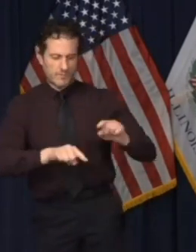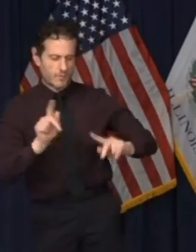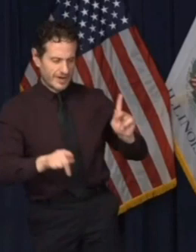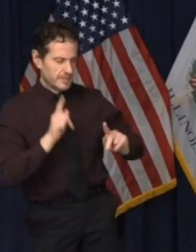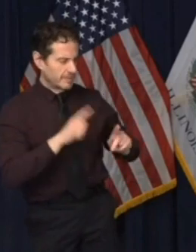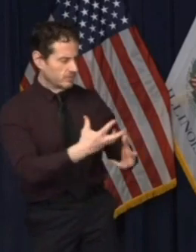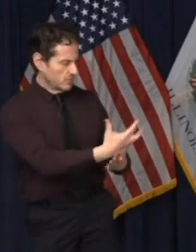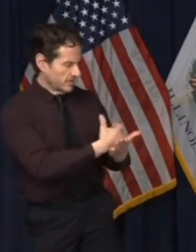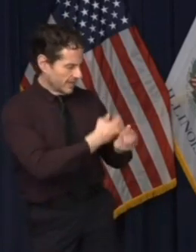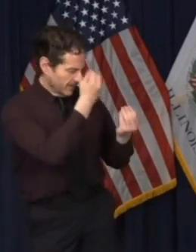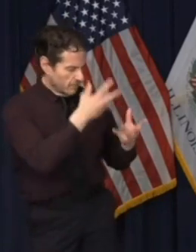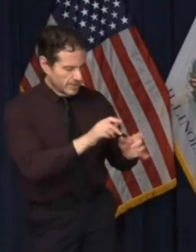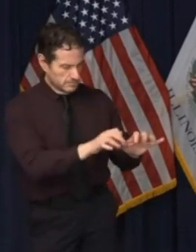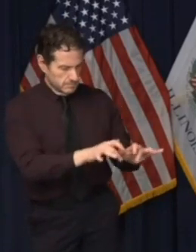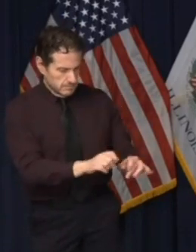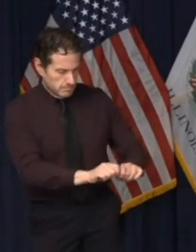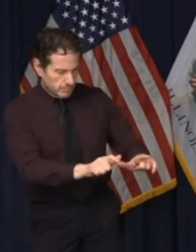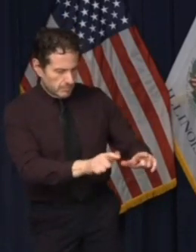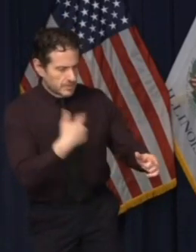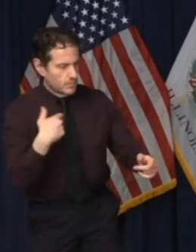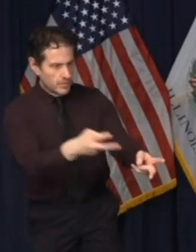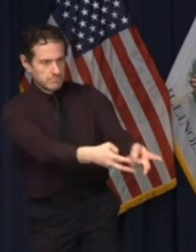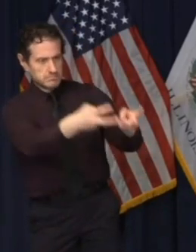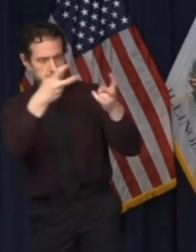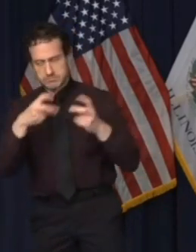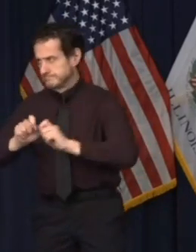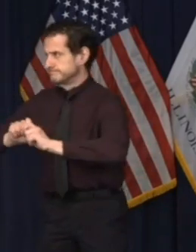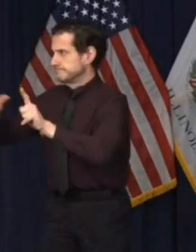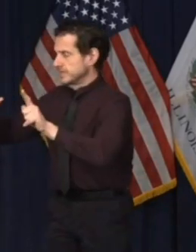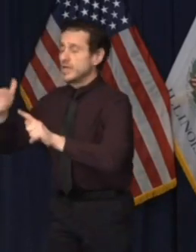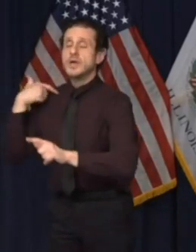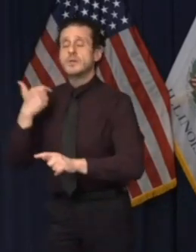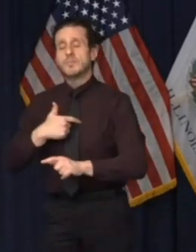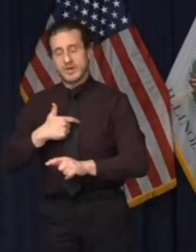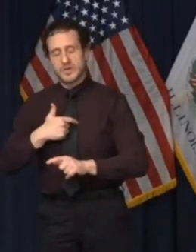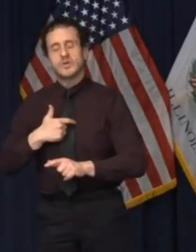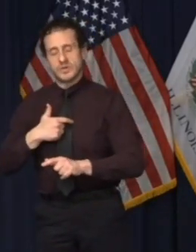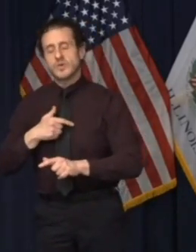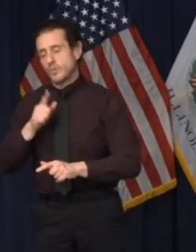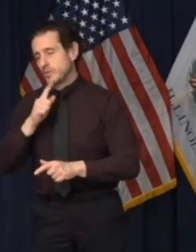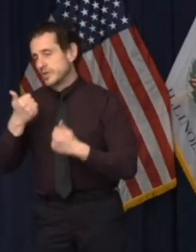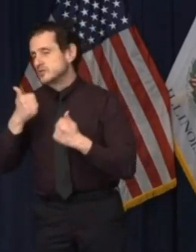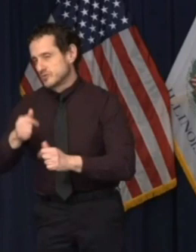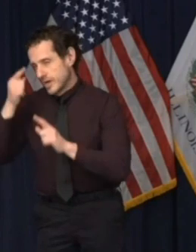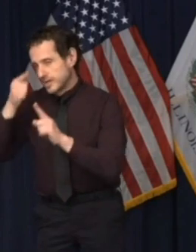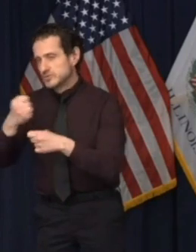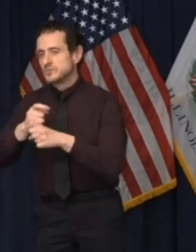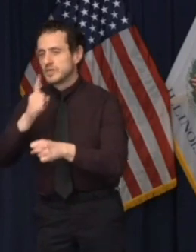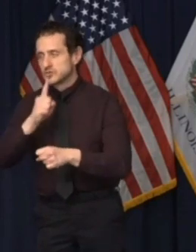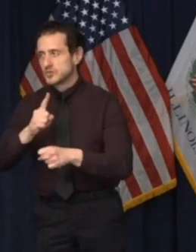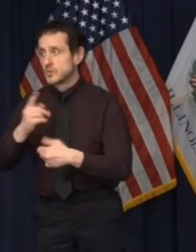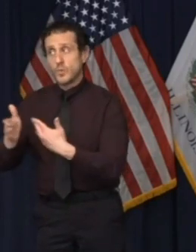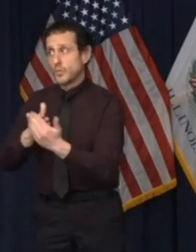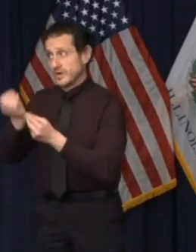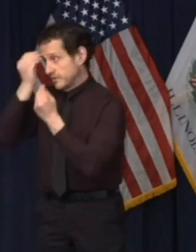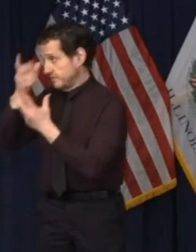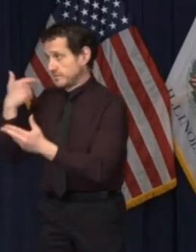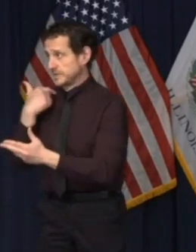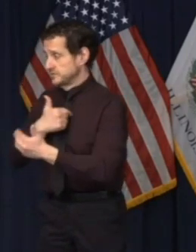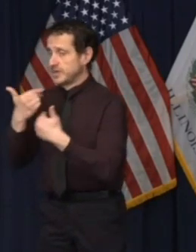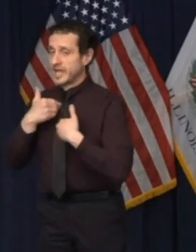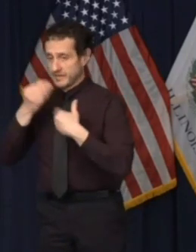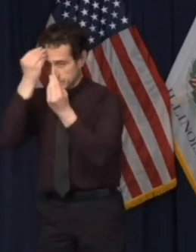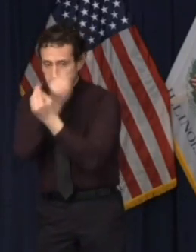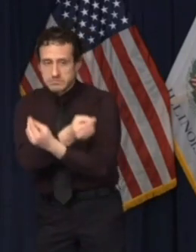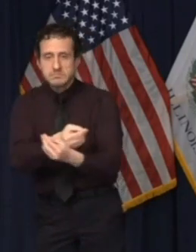in, but we at IDPH are doing all that we can to make sure that we share all the information that we can, while also being responsible and trying